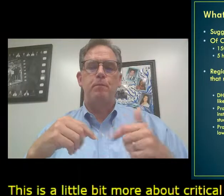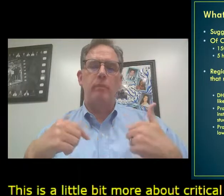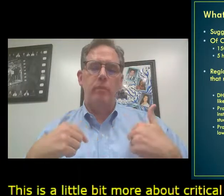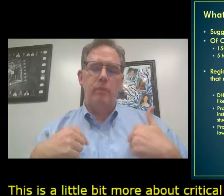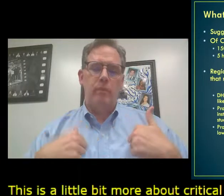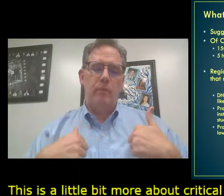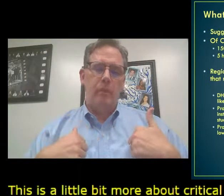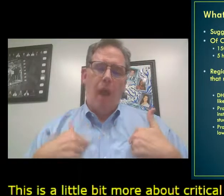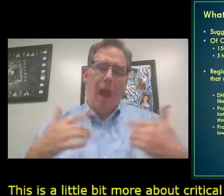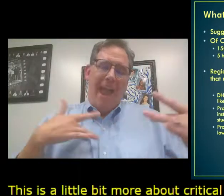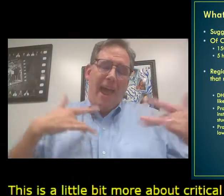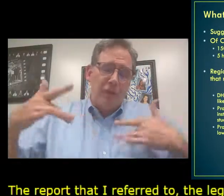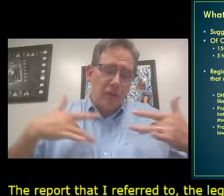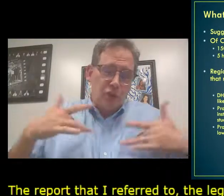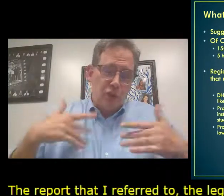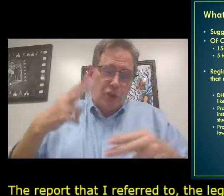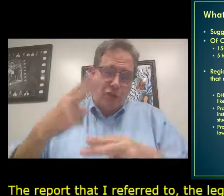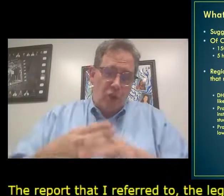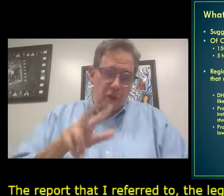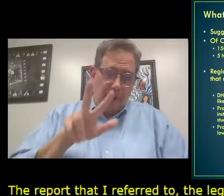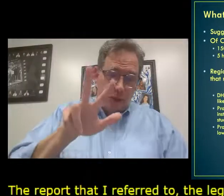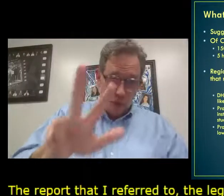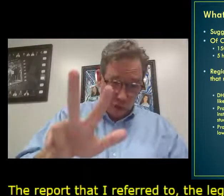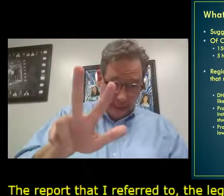20 peers.